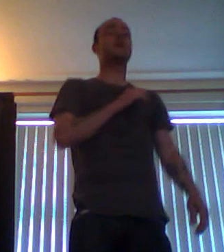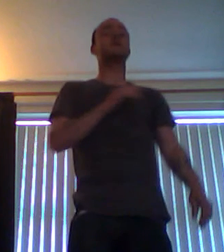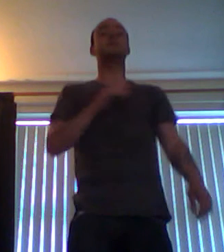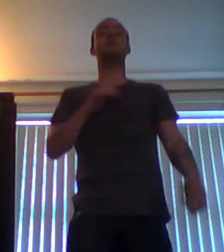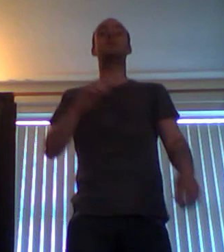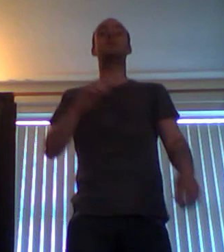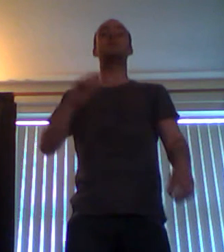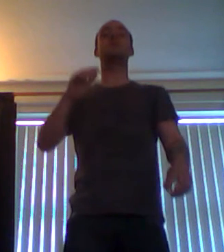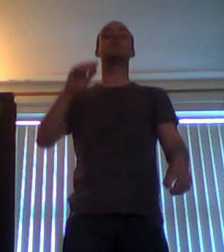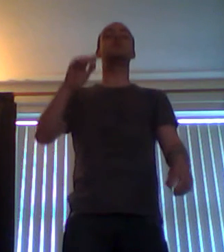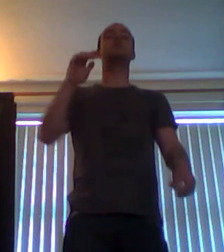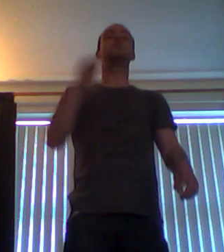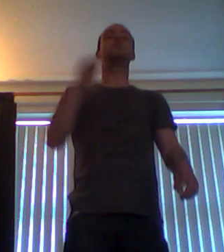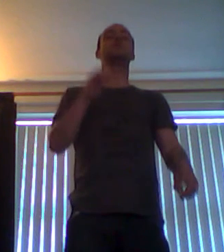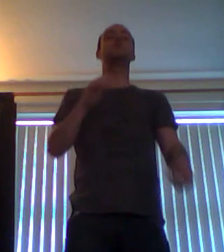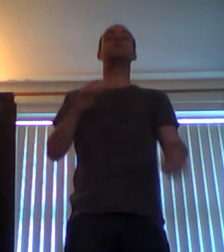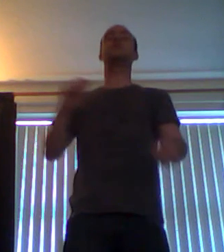trying hard to fill the